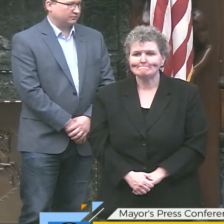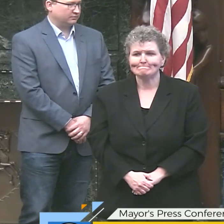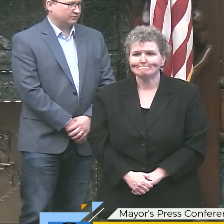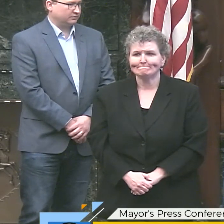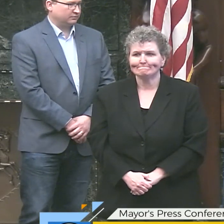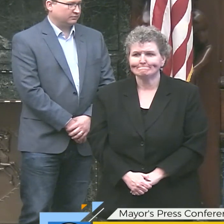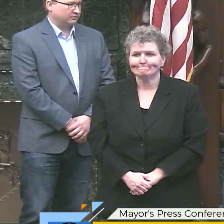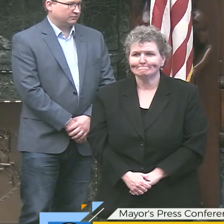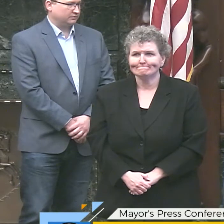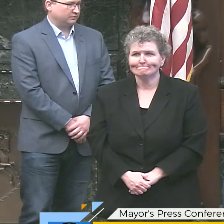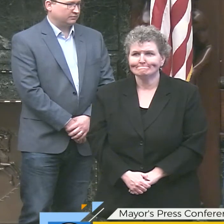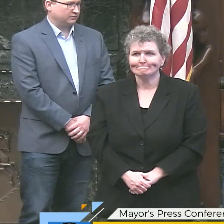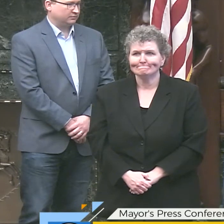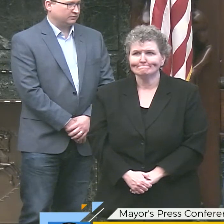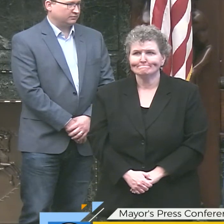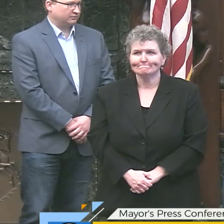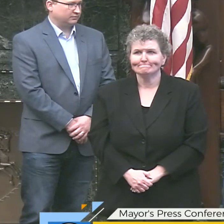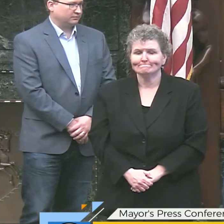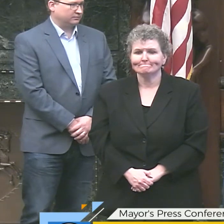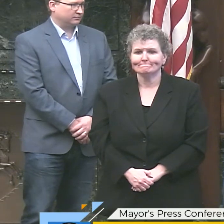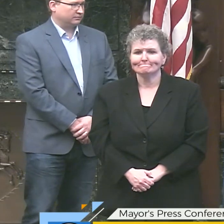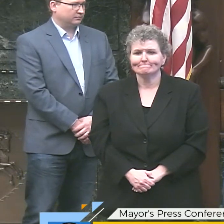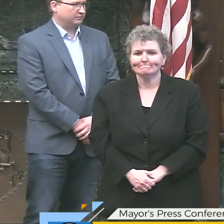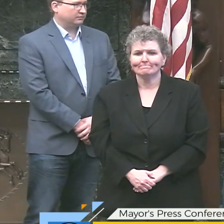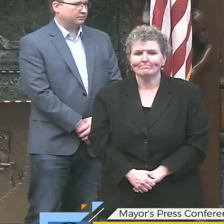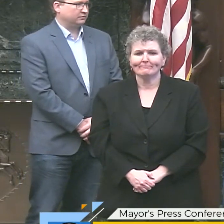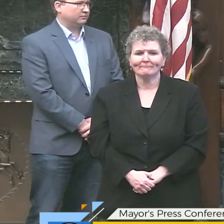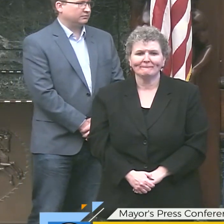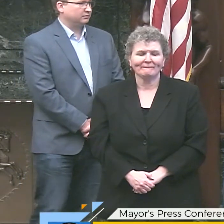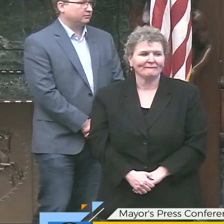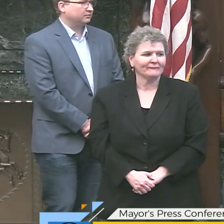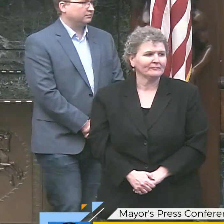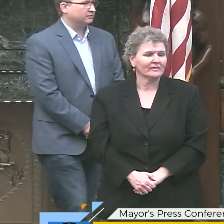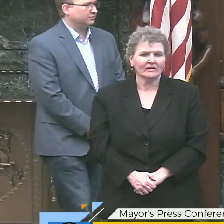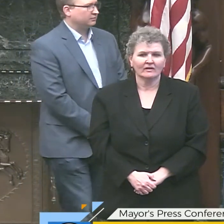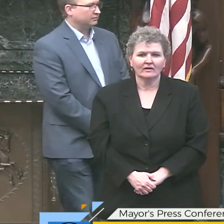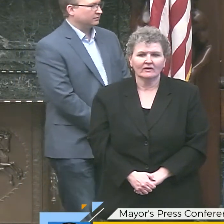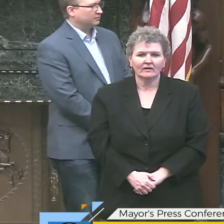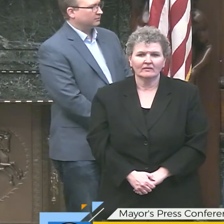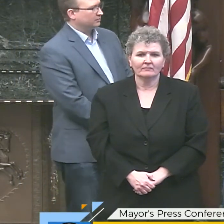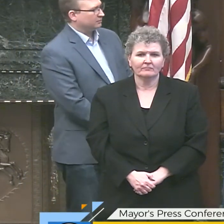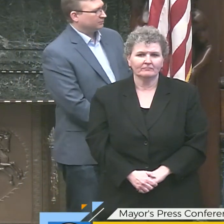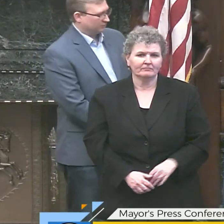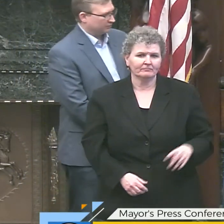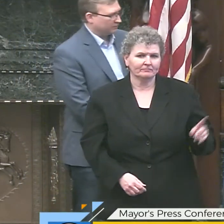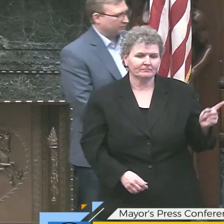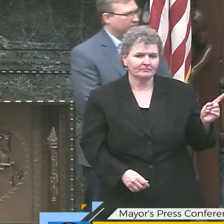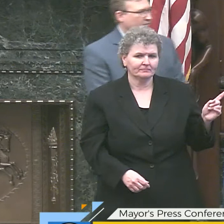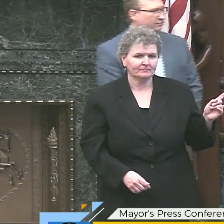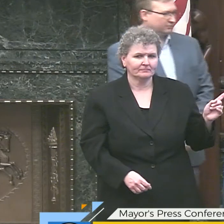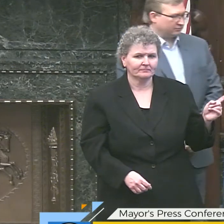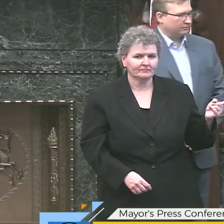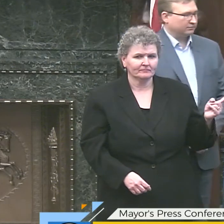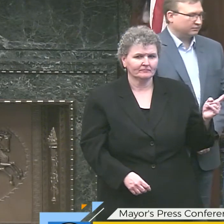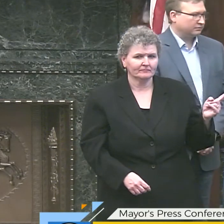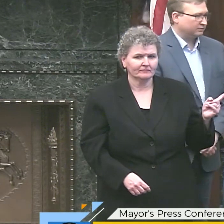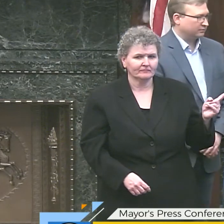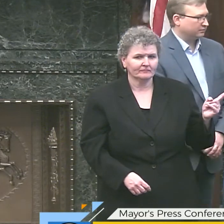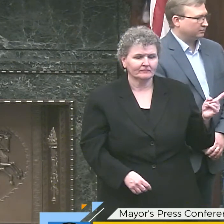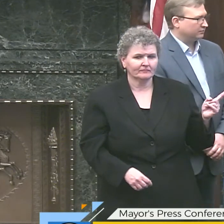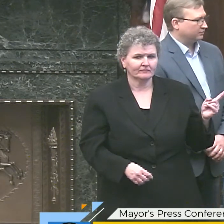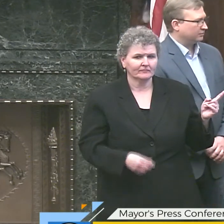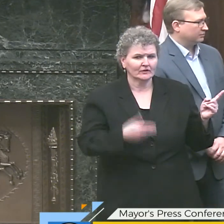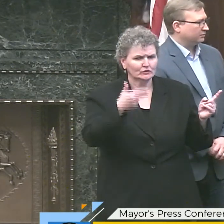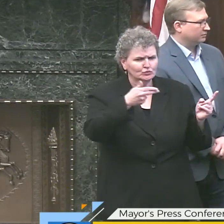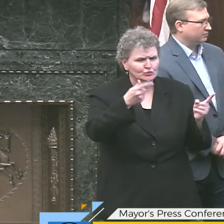arrestar o dar multas a estas personas. Okay, bien. So the question has to do with the shooting last night that